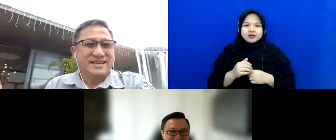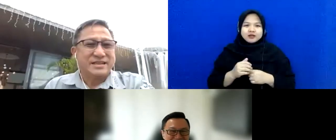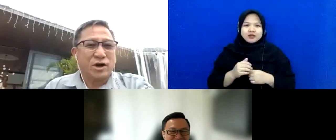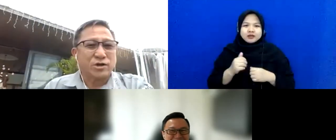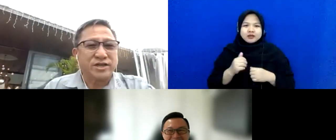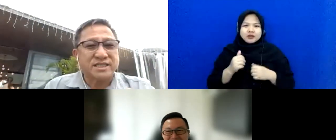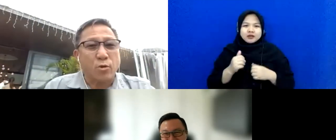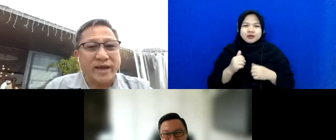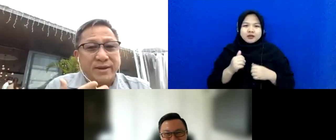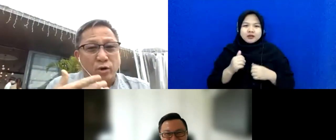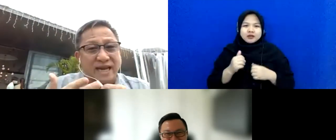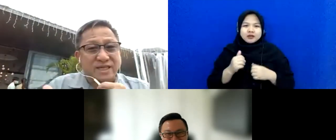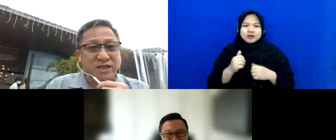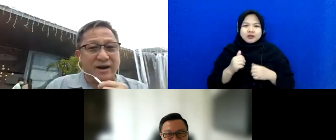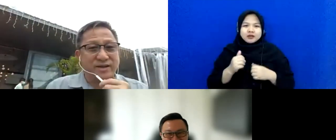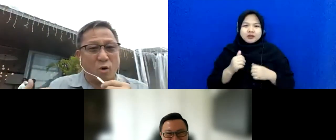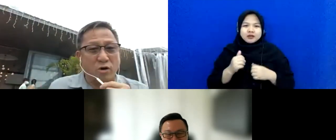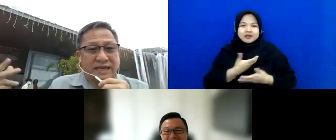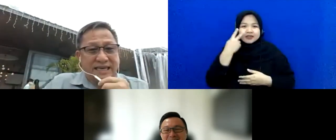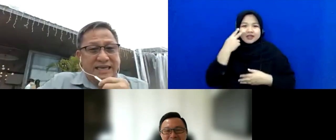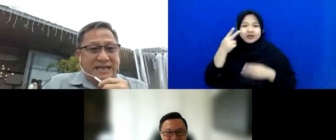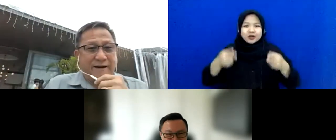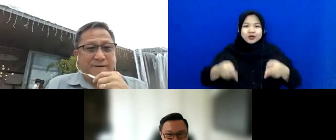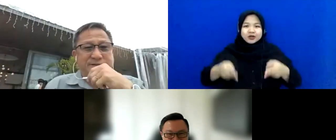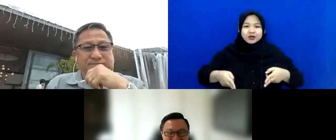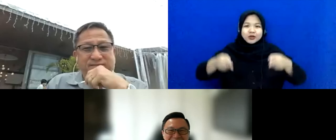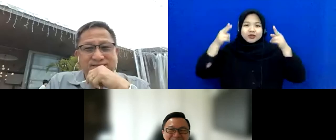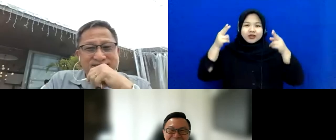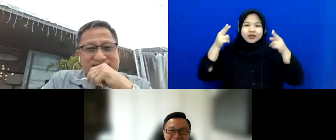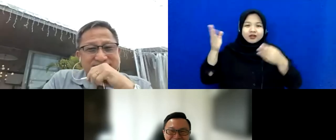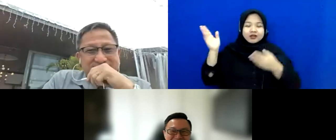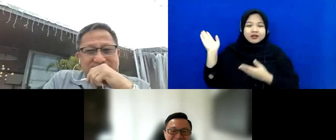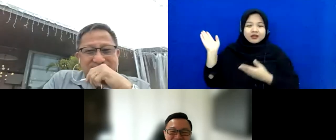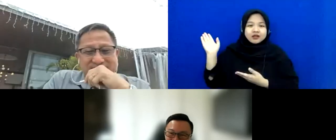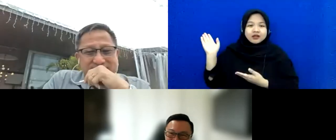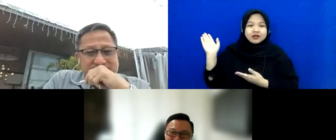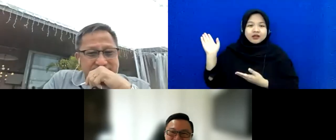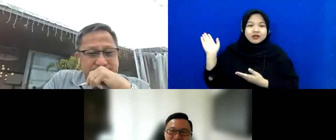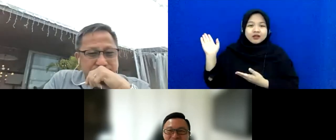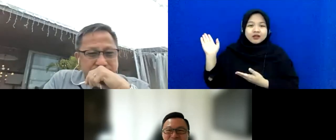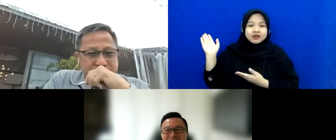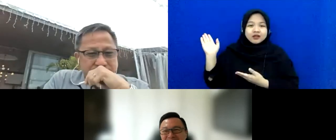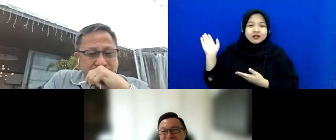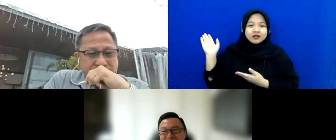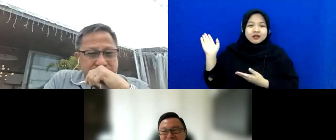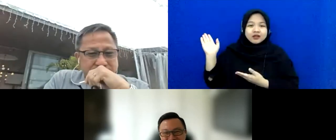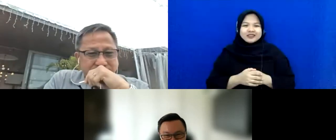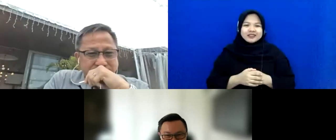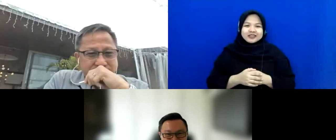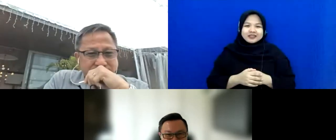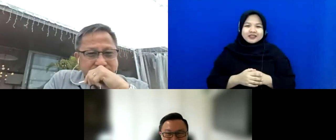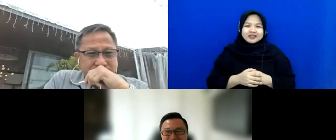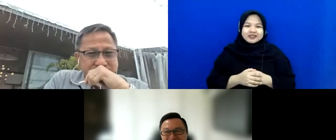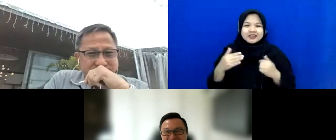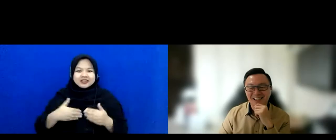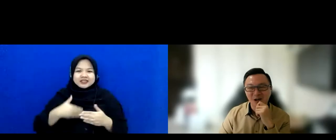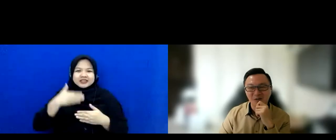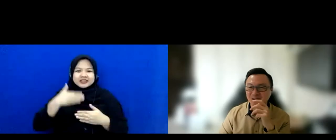well. No, this is the wedding procession now. They are walking in now. Okay. Let me move on quickly to